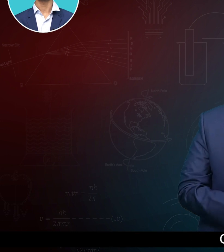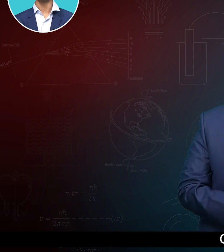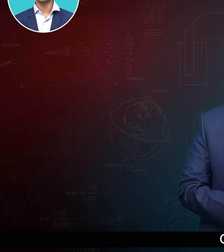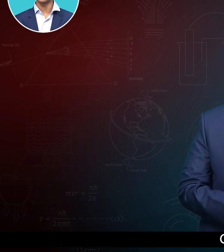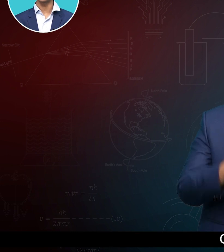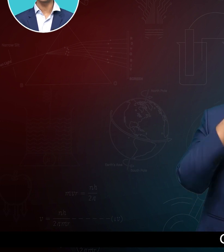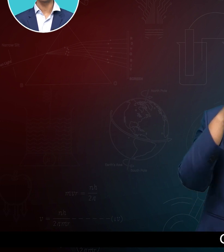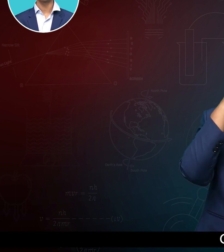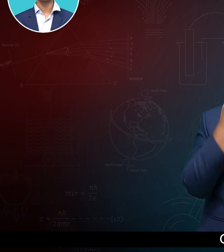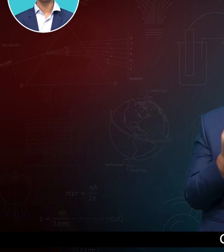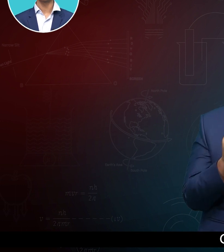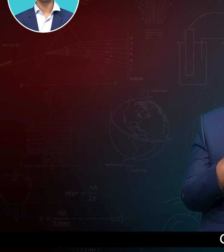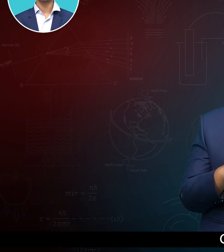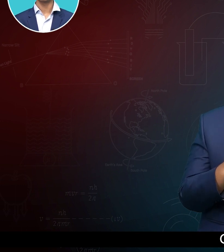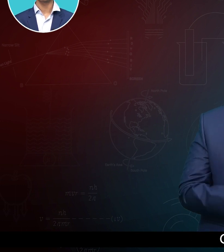Can you guess?